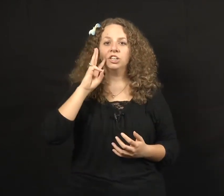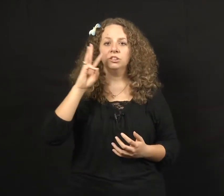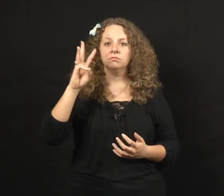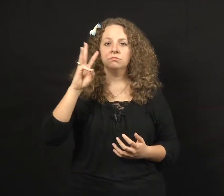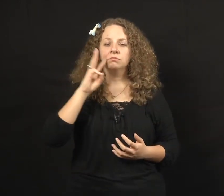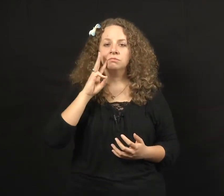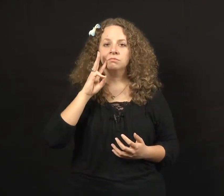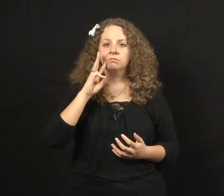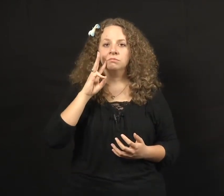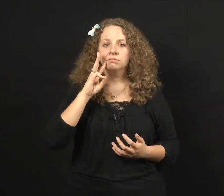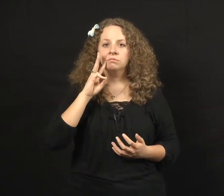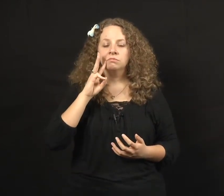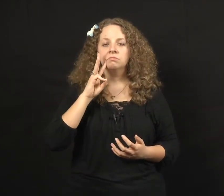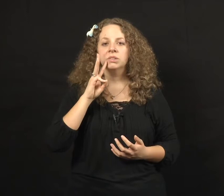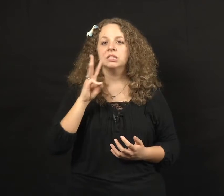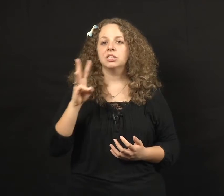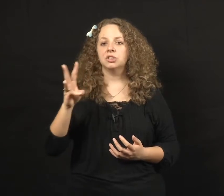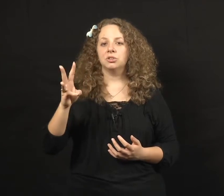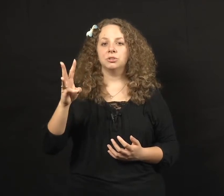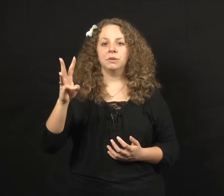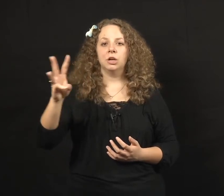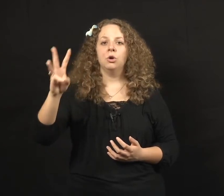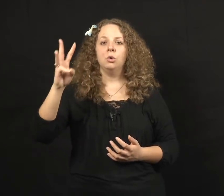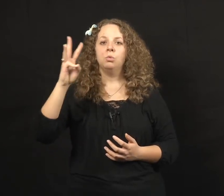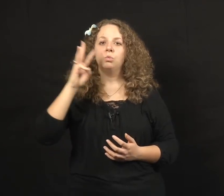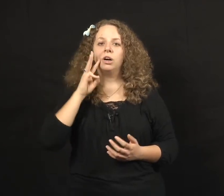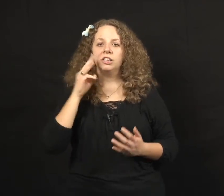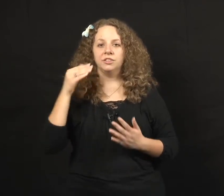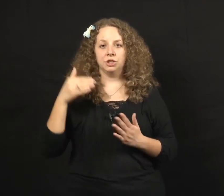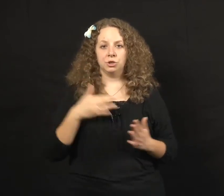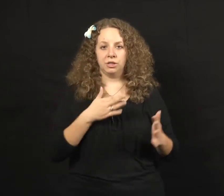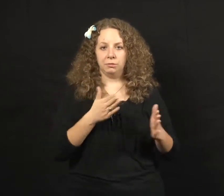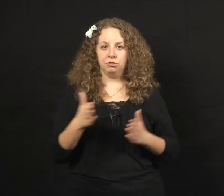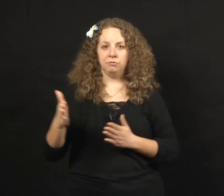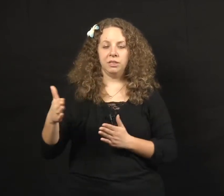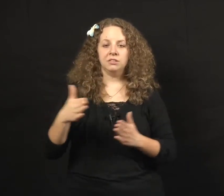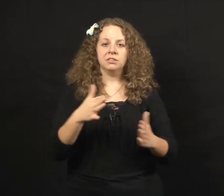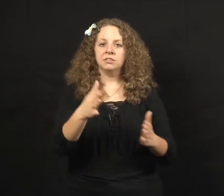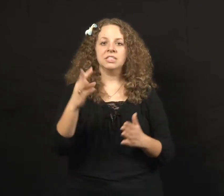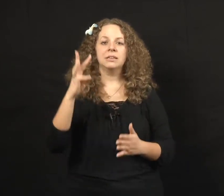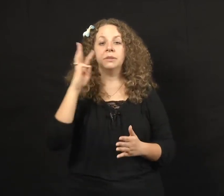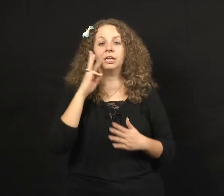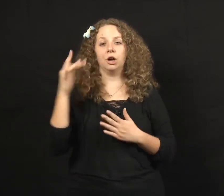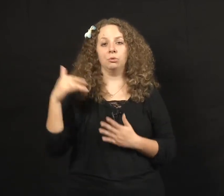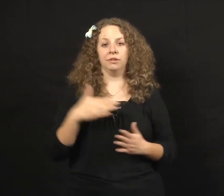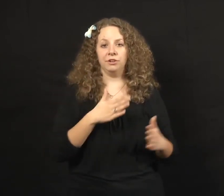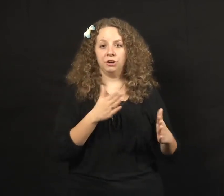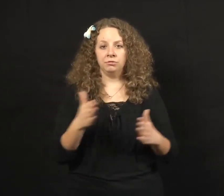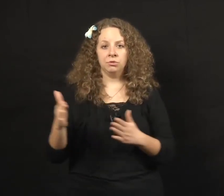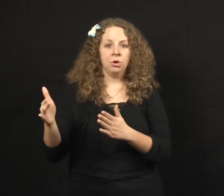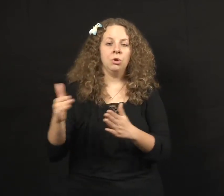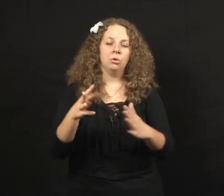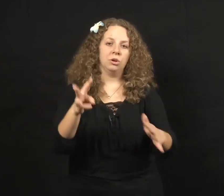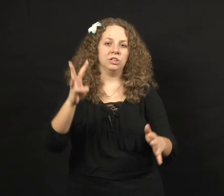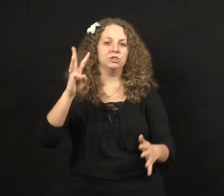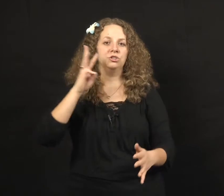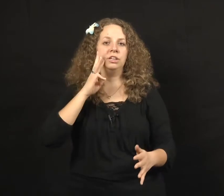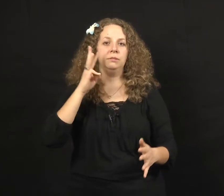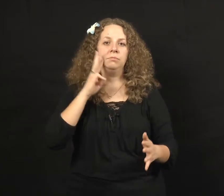Water. But this can also be water and then showing the movement. This can be like a river or a stream